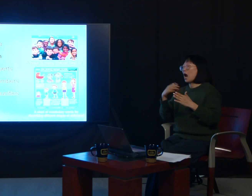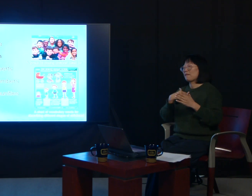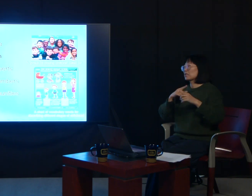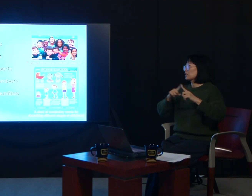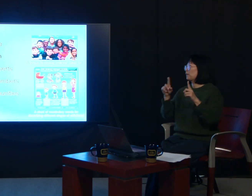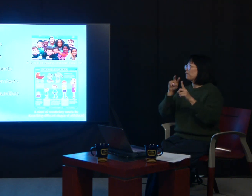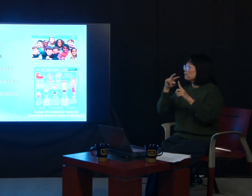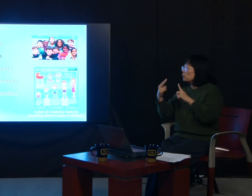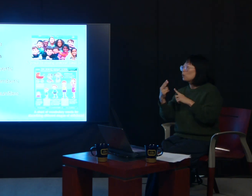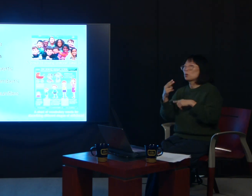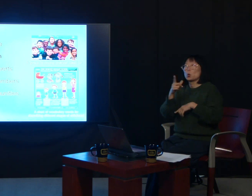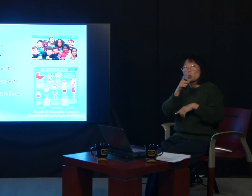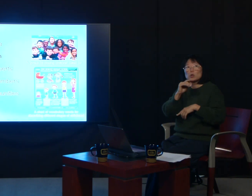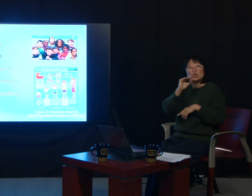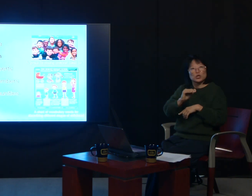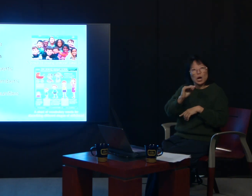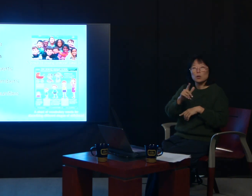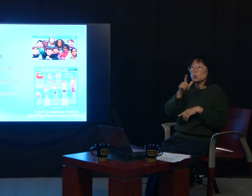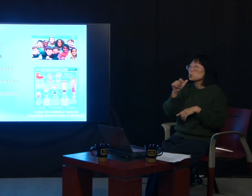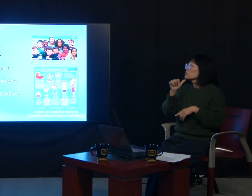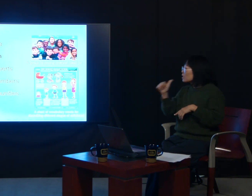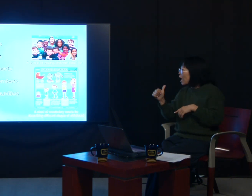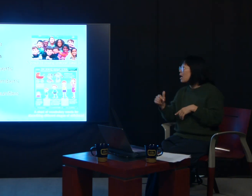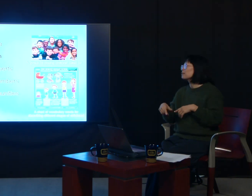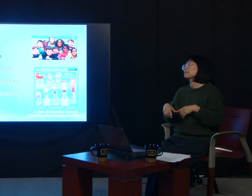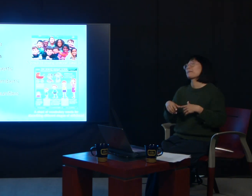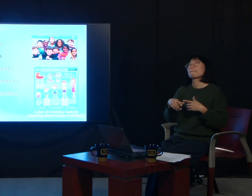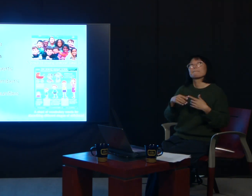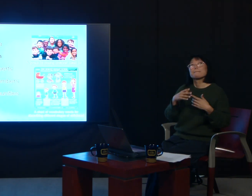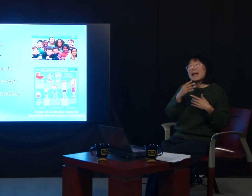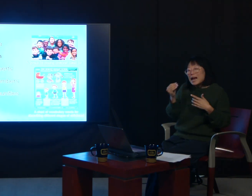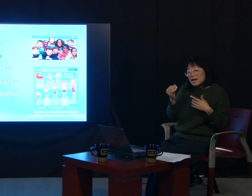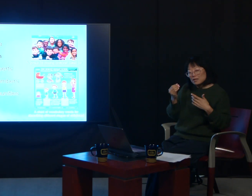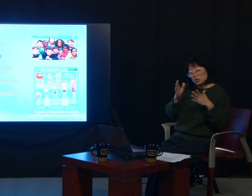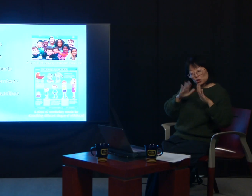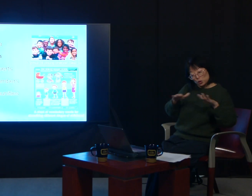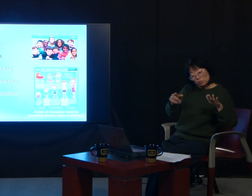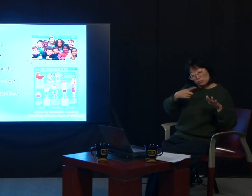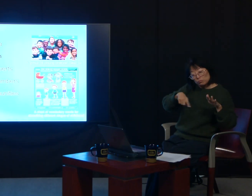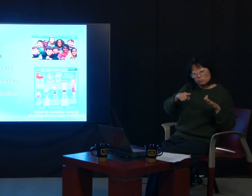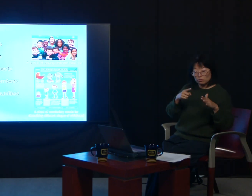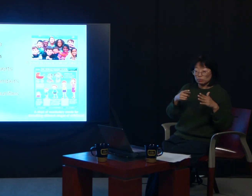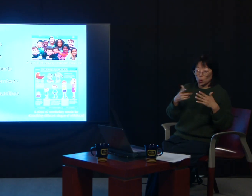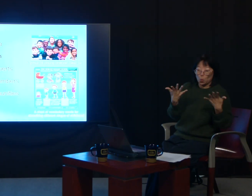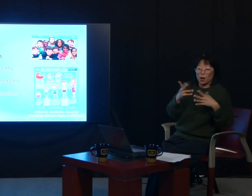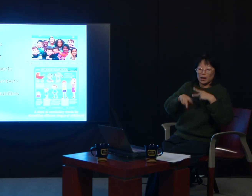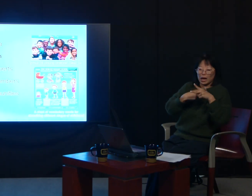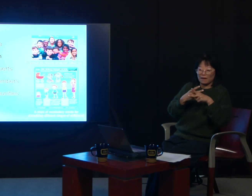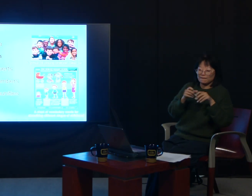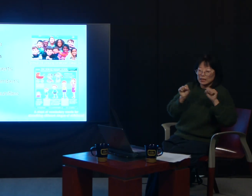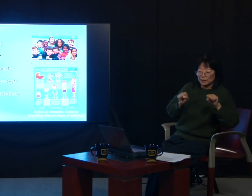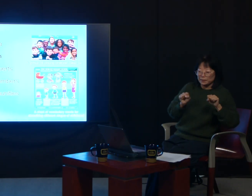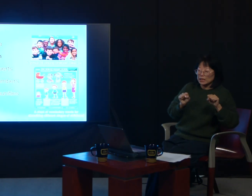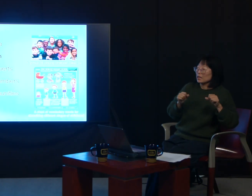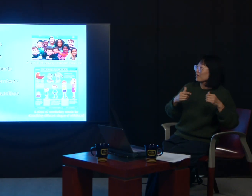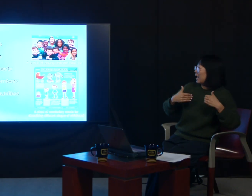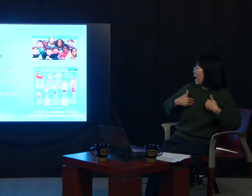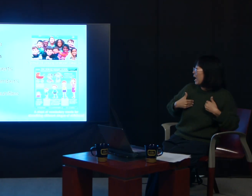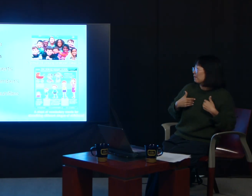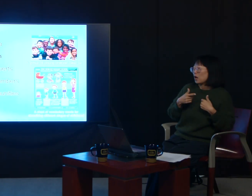charts that are different. Labeling who is a child, defining who is not, the type of abilities that they have,